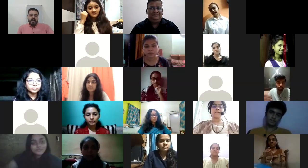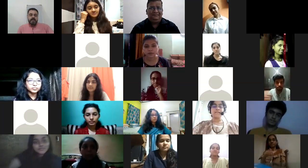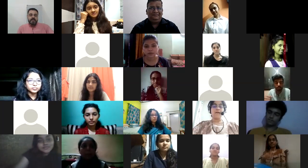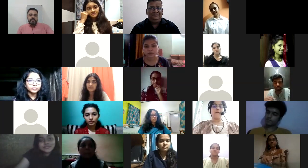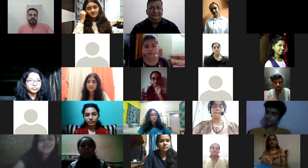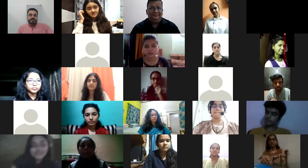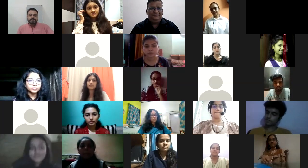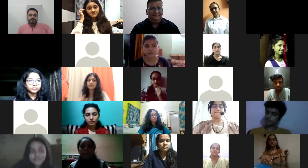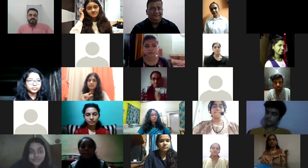Uncle,